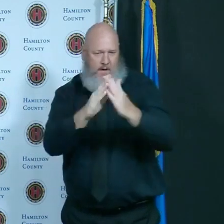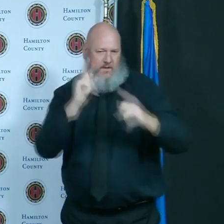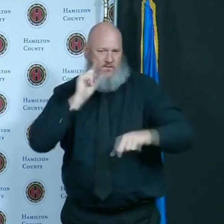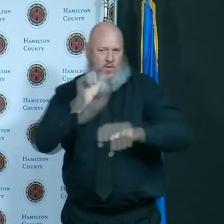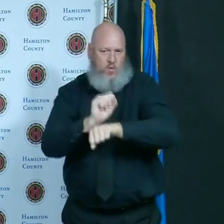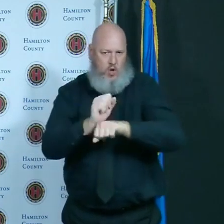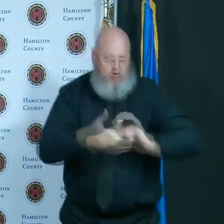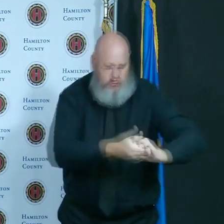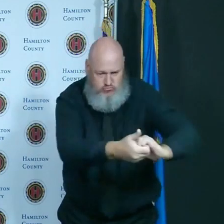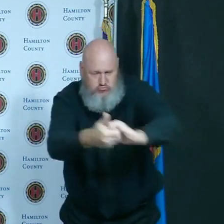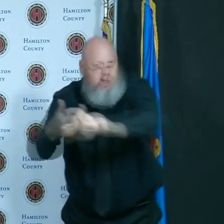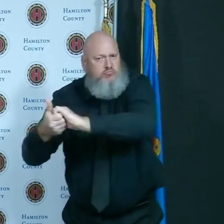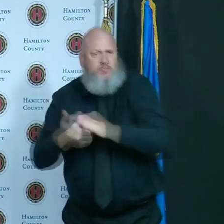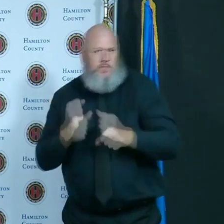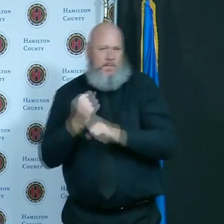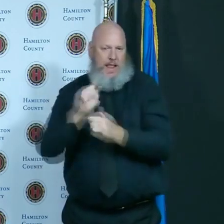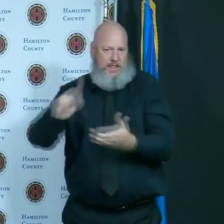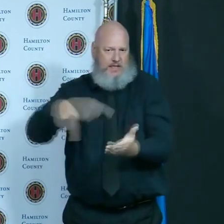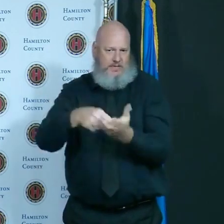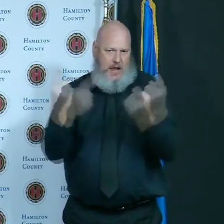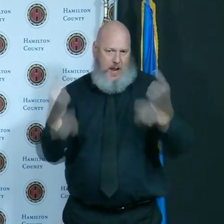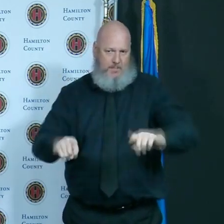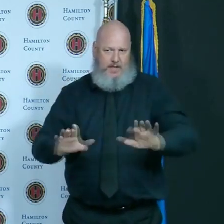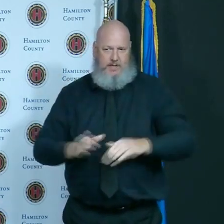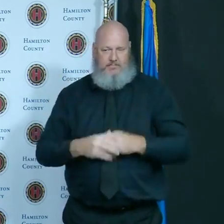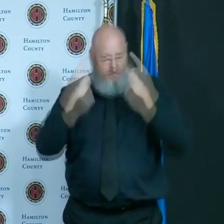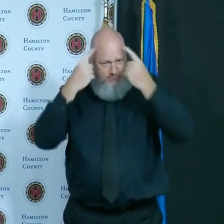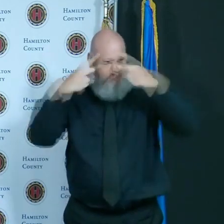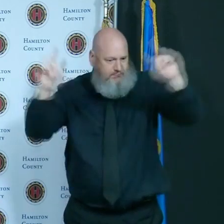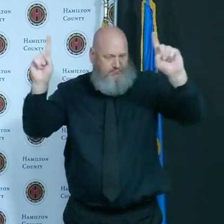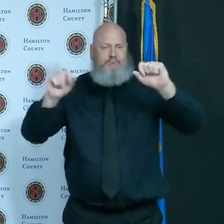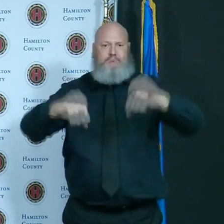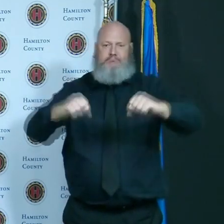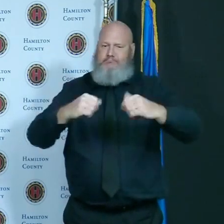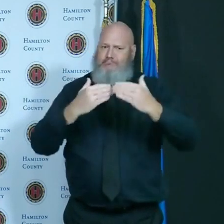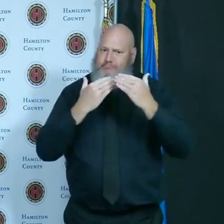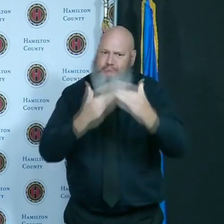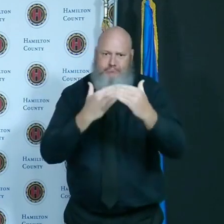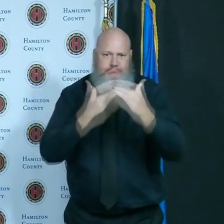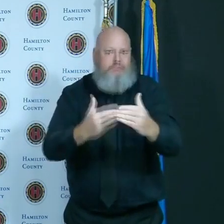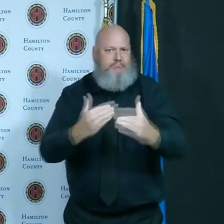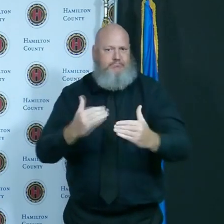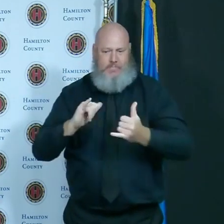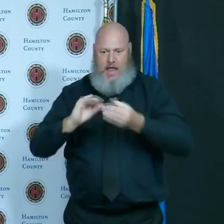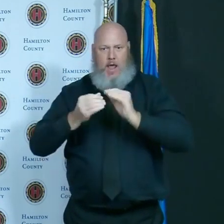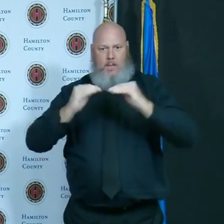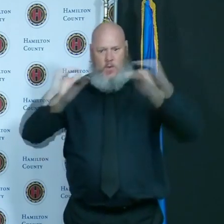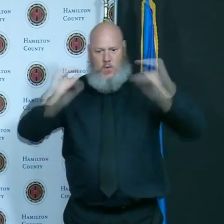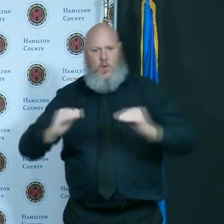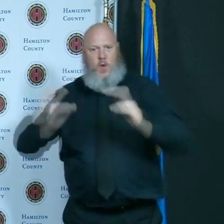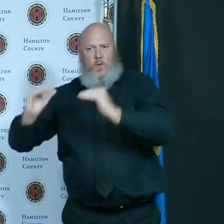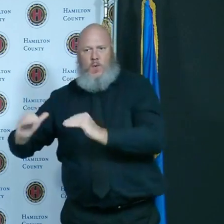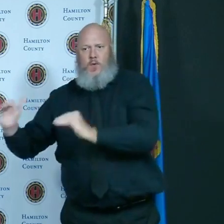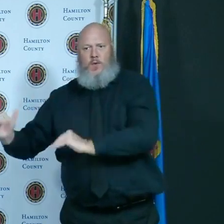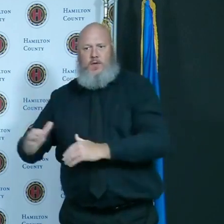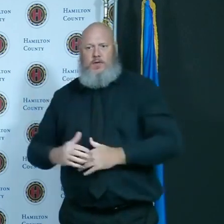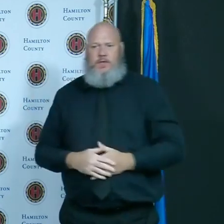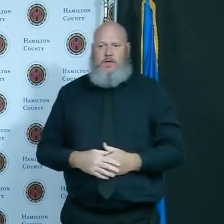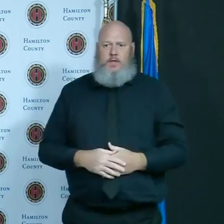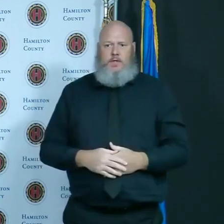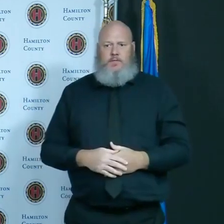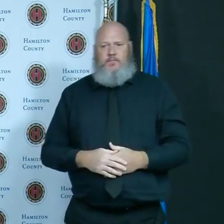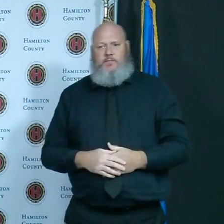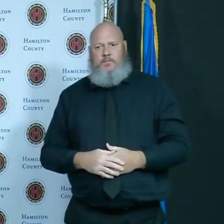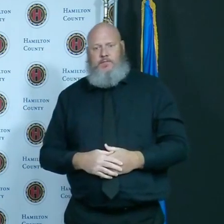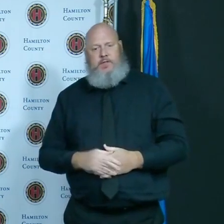It's working, and so our need for that capacity has greatly diminished. We frankly hope we